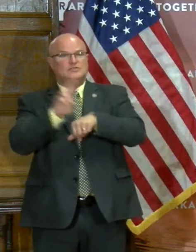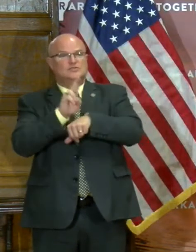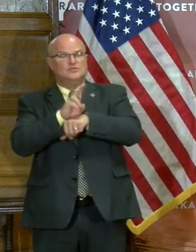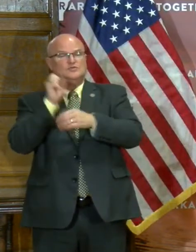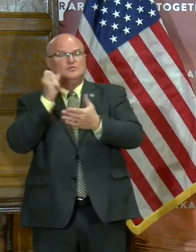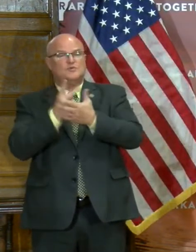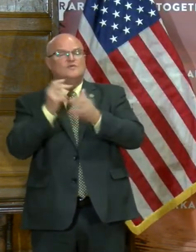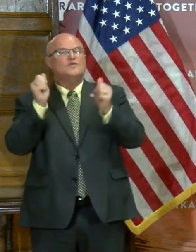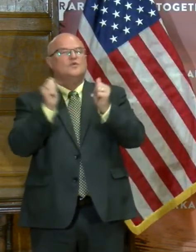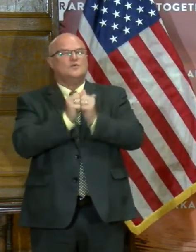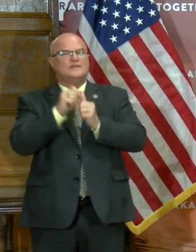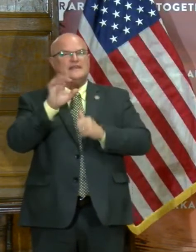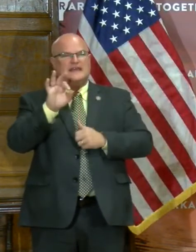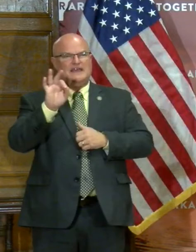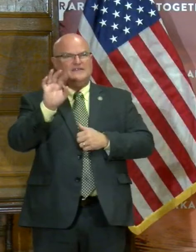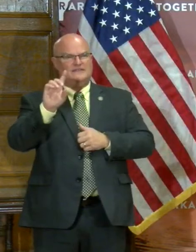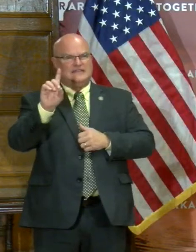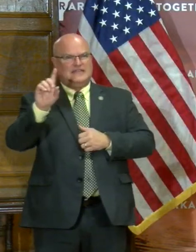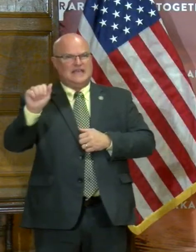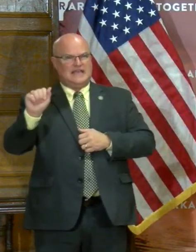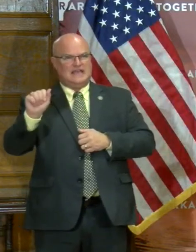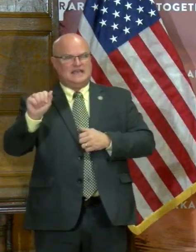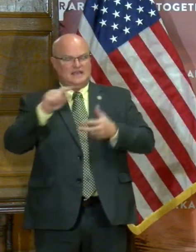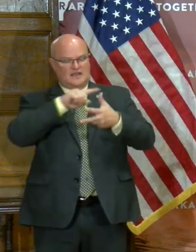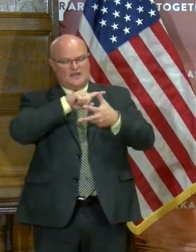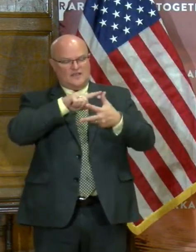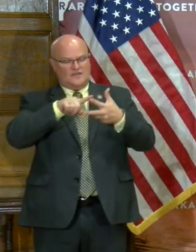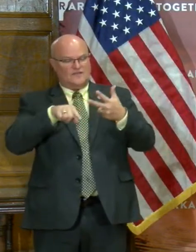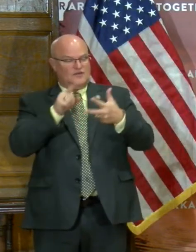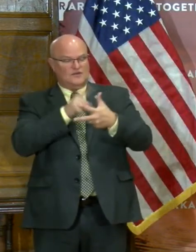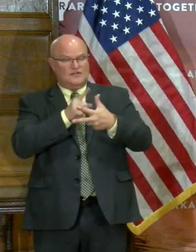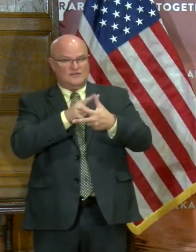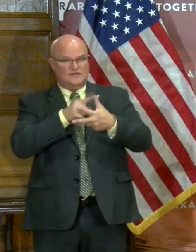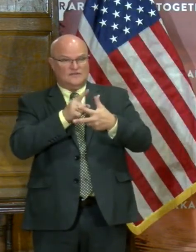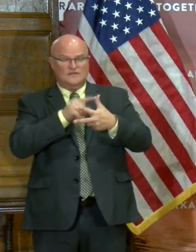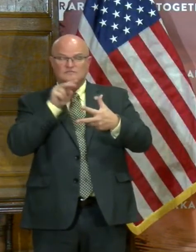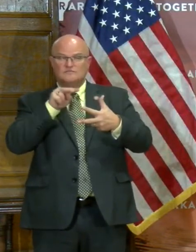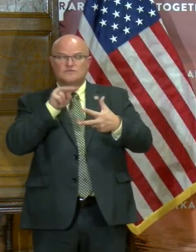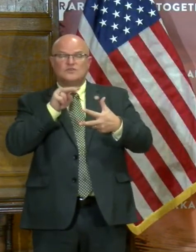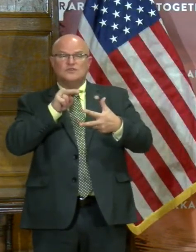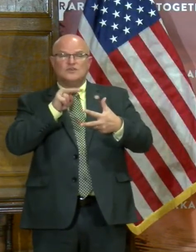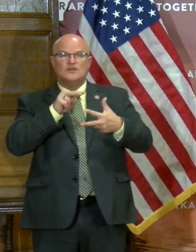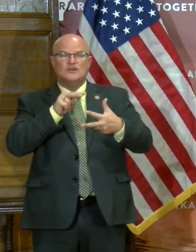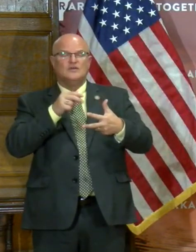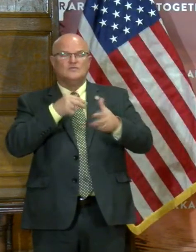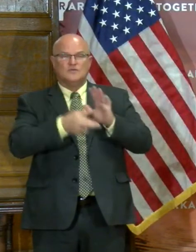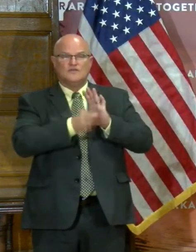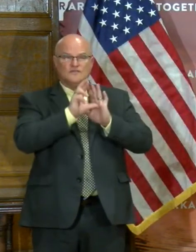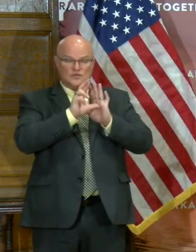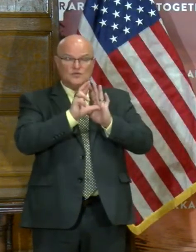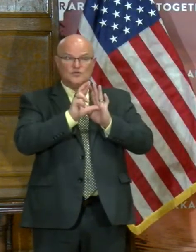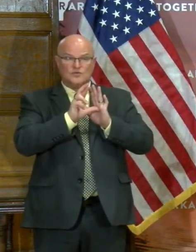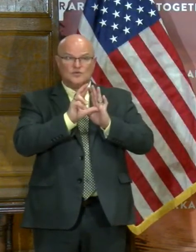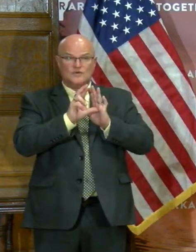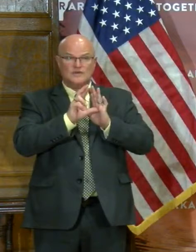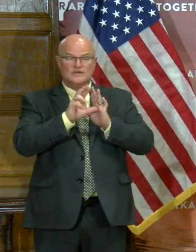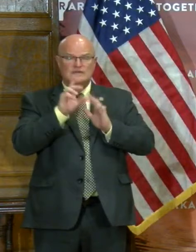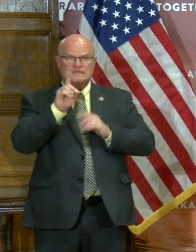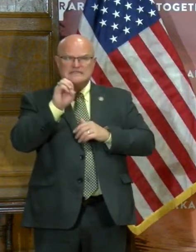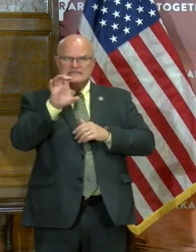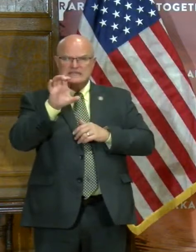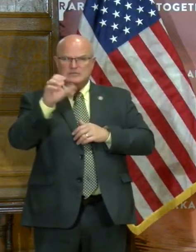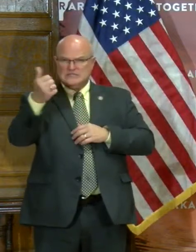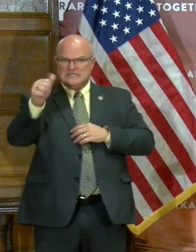with the FDA. The first of the 3 vaccines that will be looked at will undergo review on